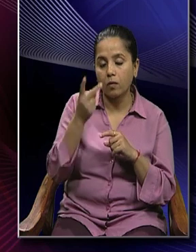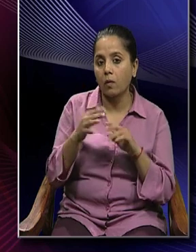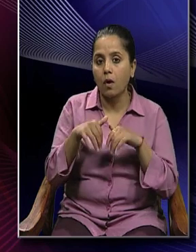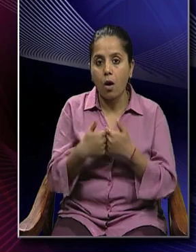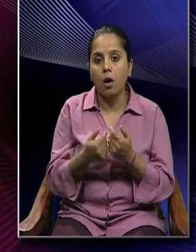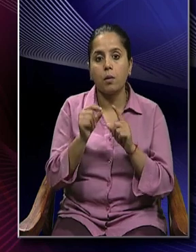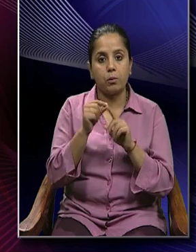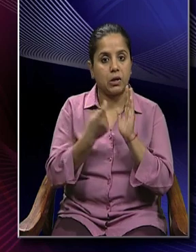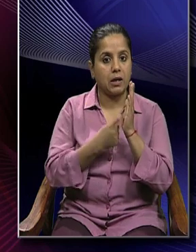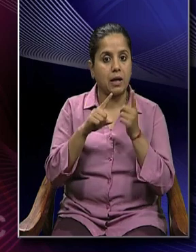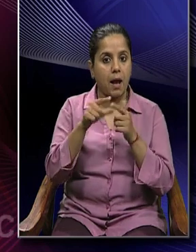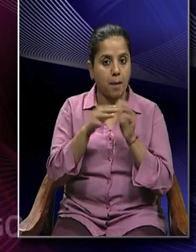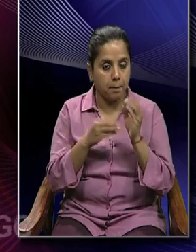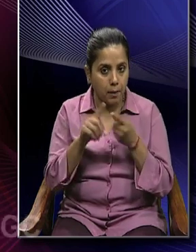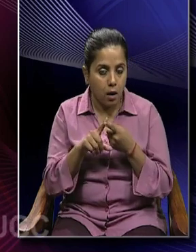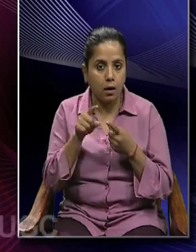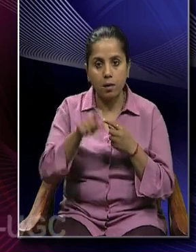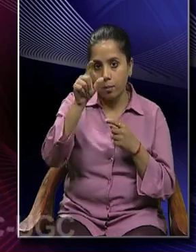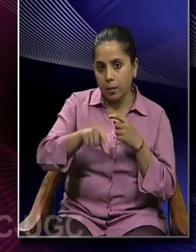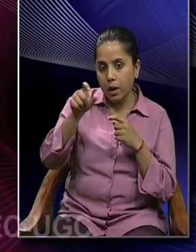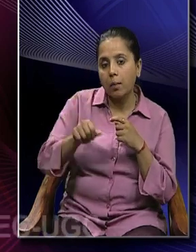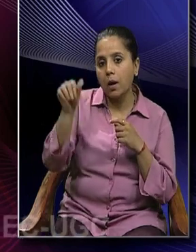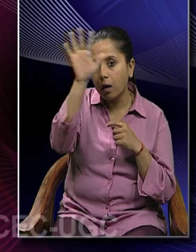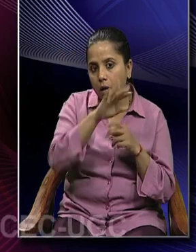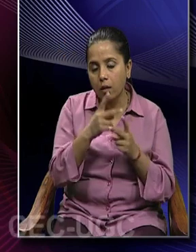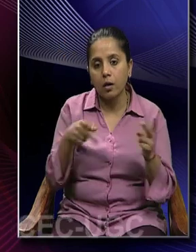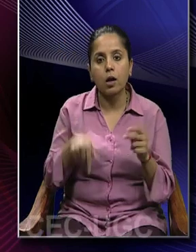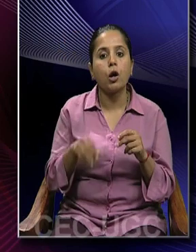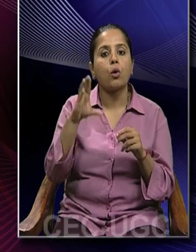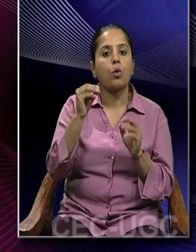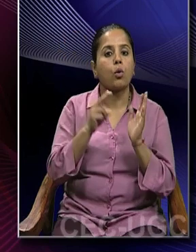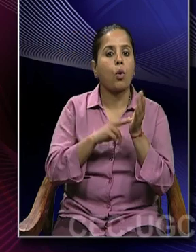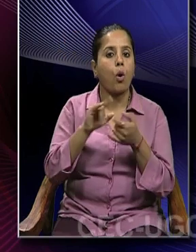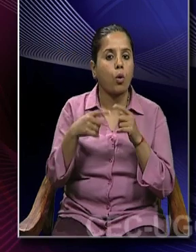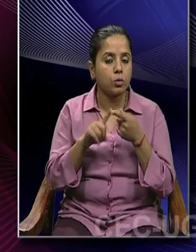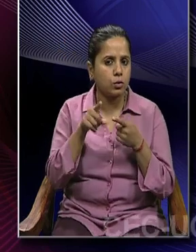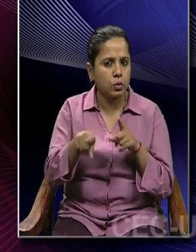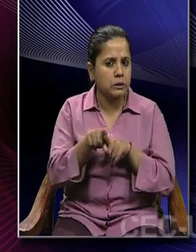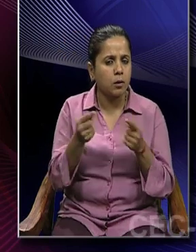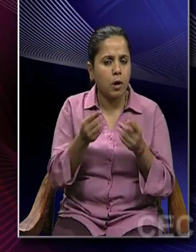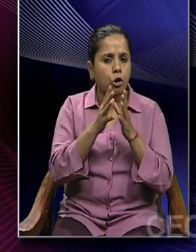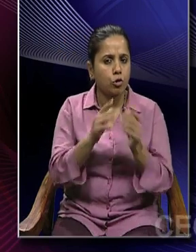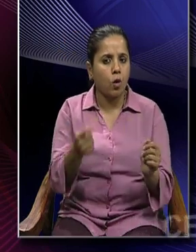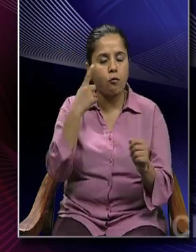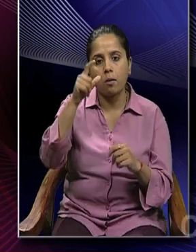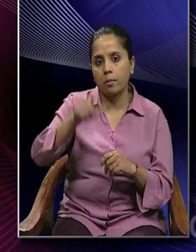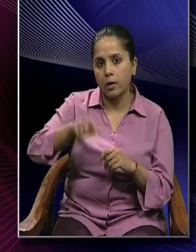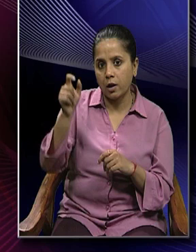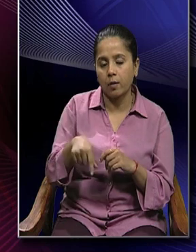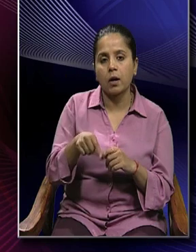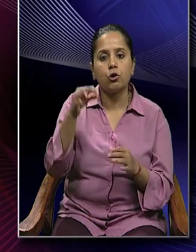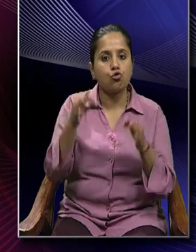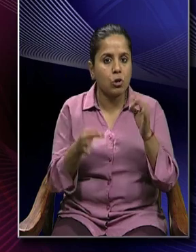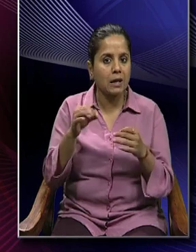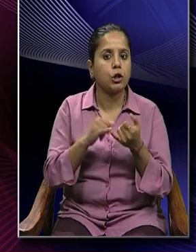how preamble in a way states that the people of India in the Constituent Assembly made a solemn resolve to secure to all citizens justice,